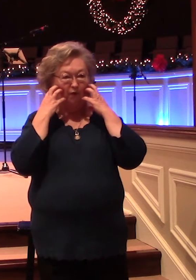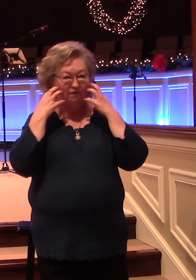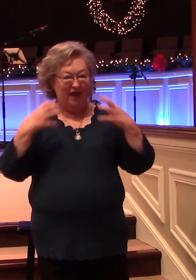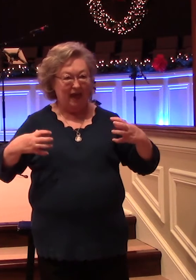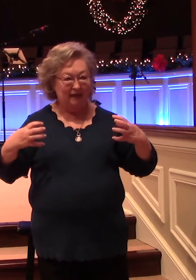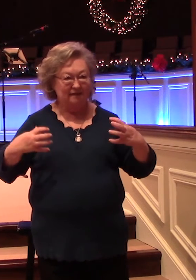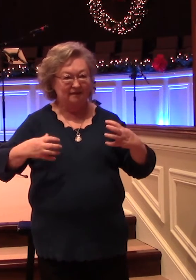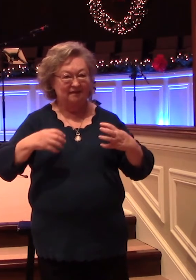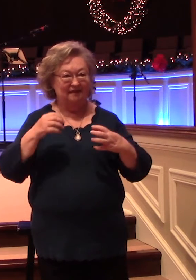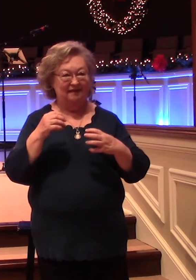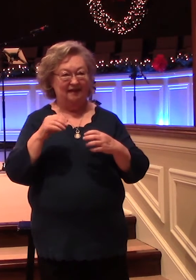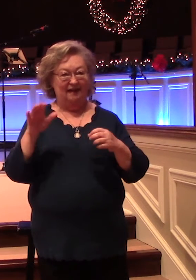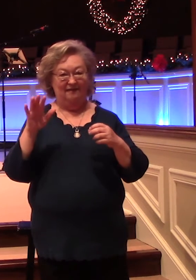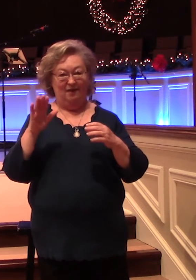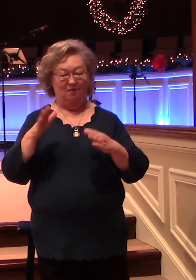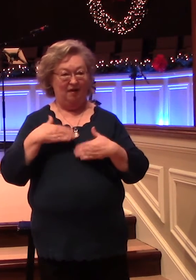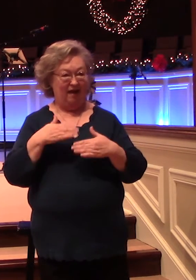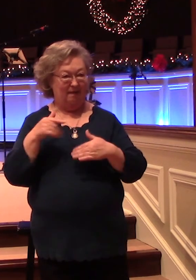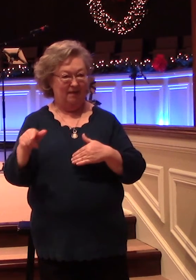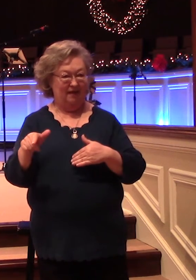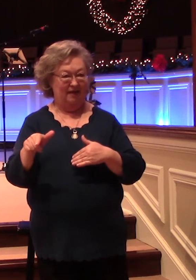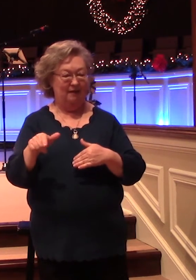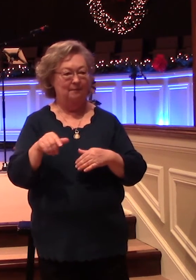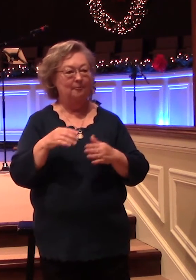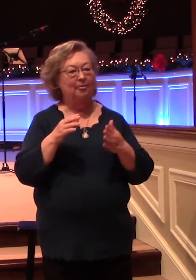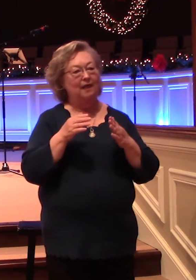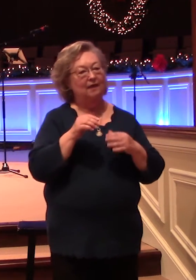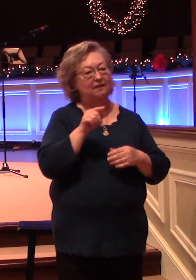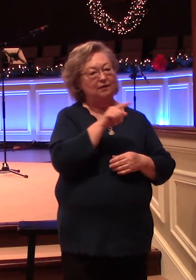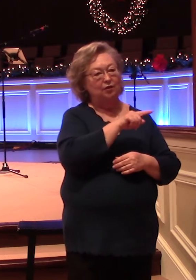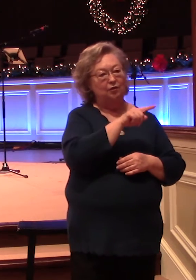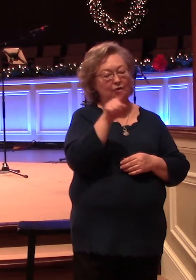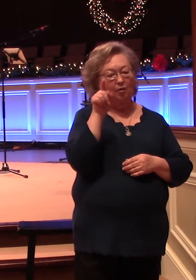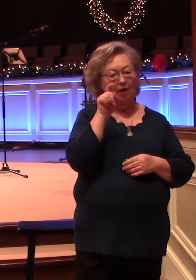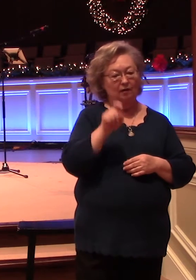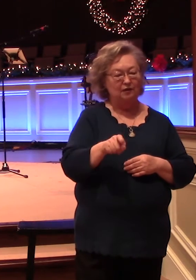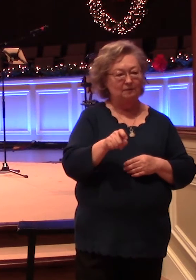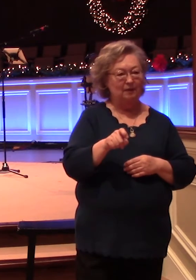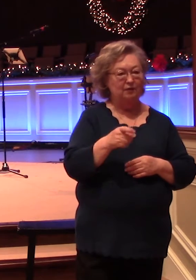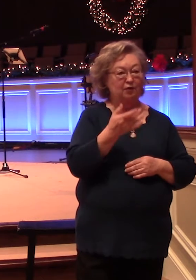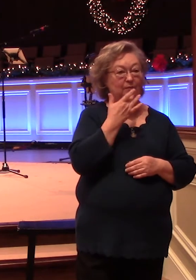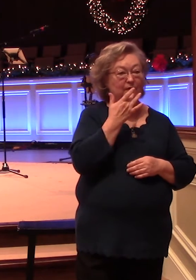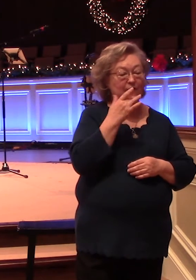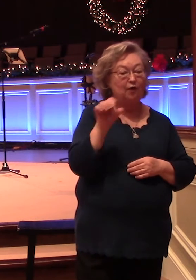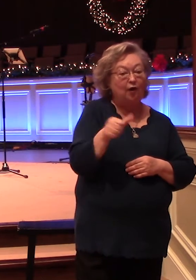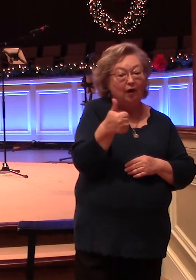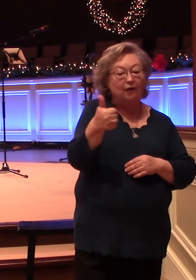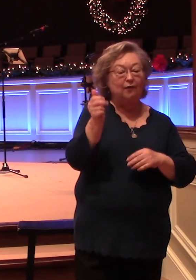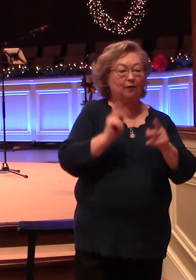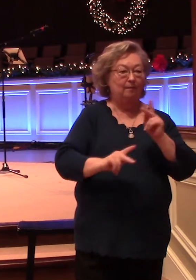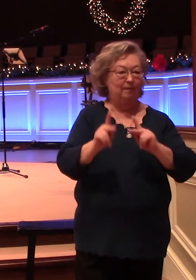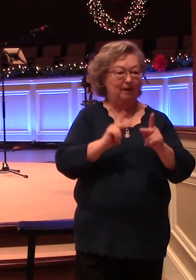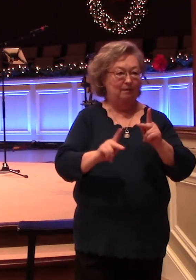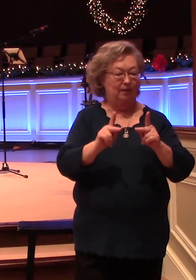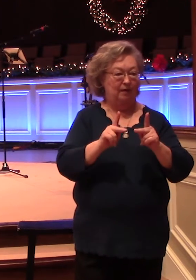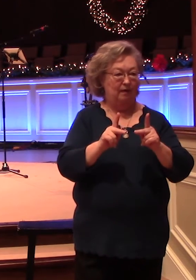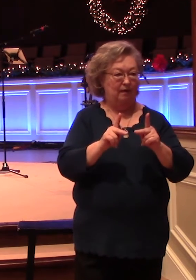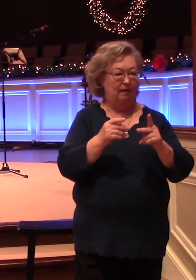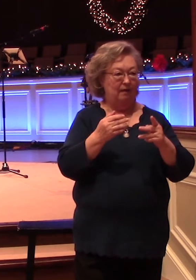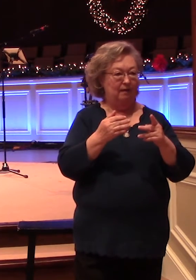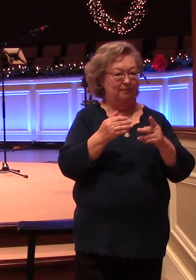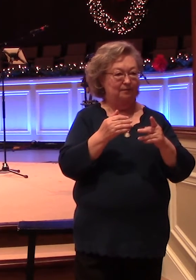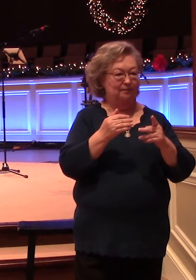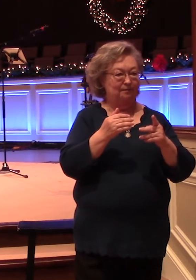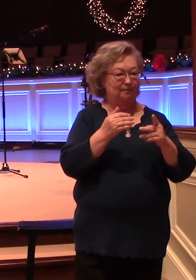Prefer others ahead of yourself. And watch how they prefer you to themselves. That's a love that'll transform a church,